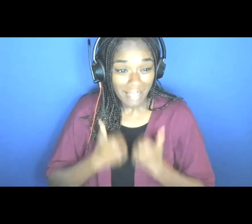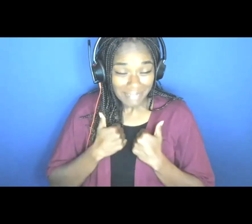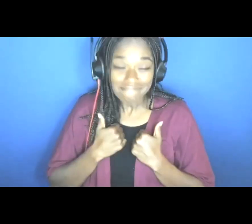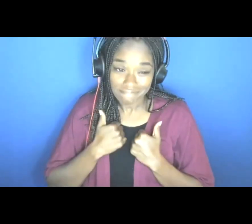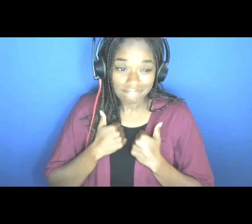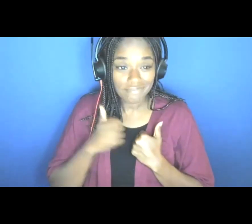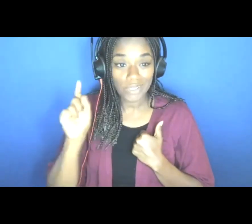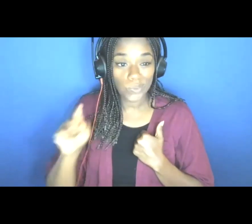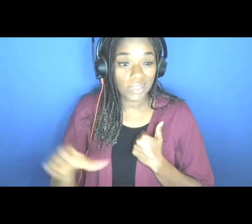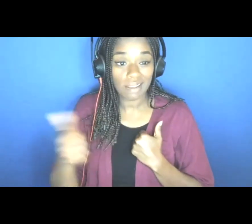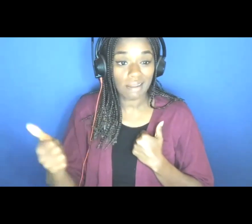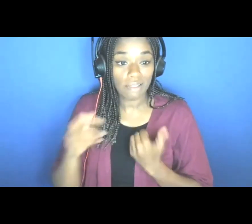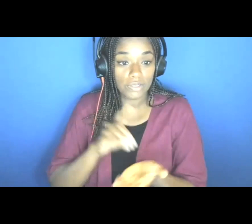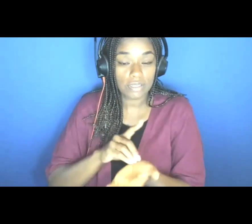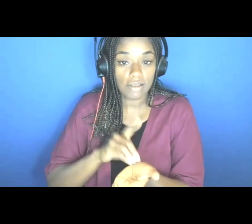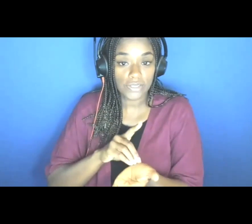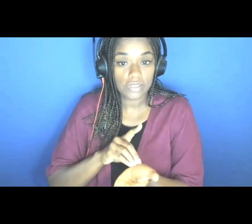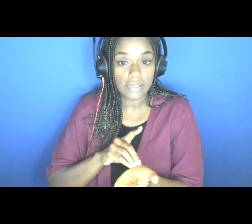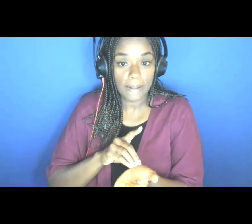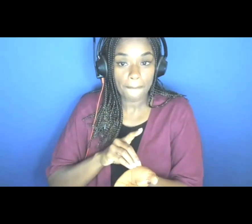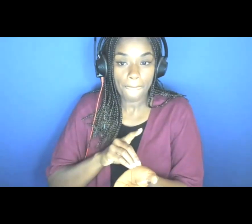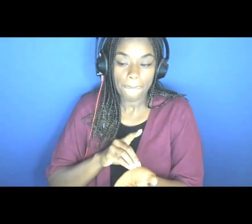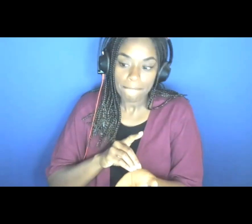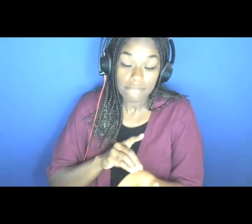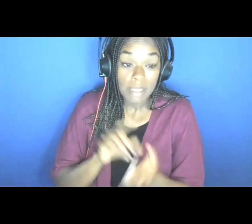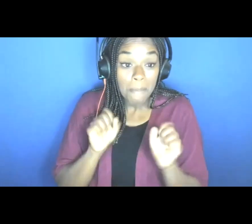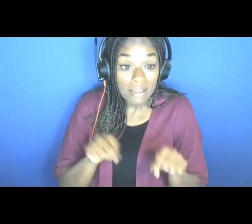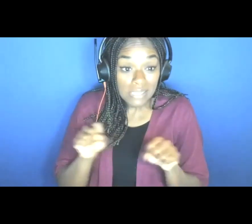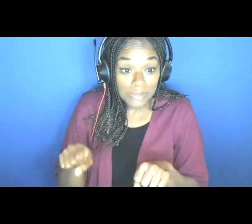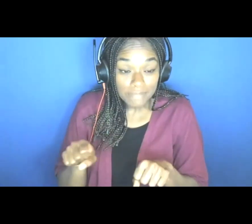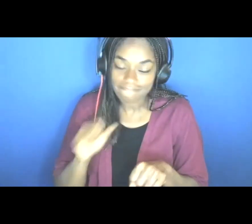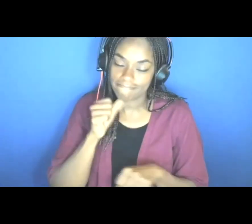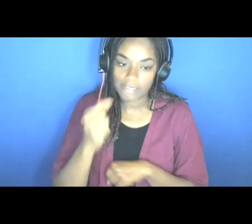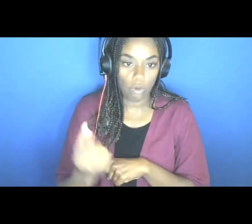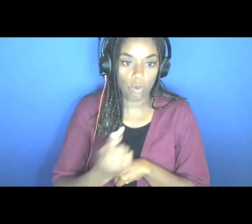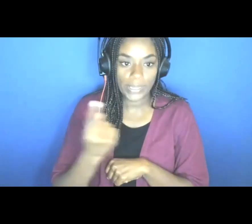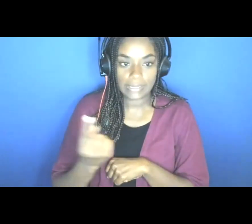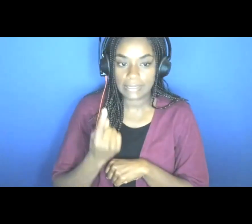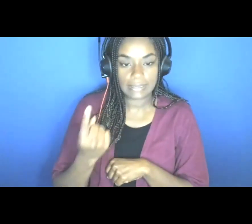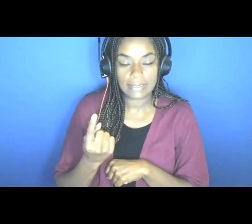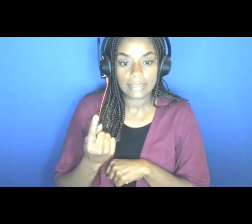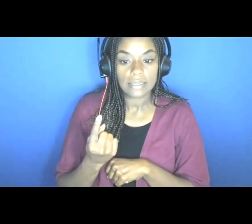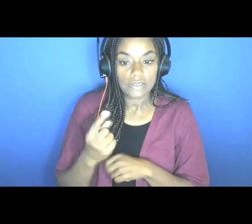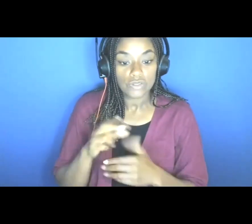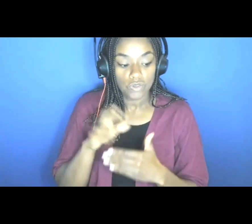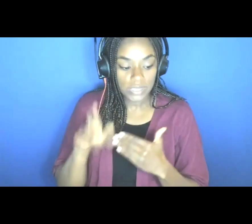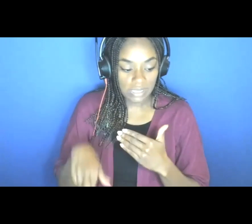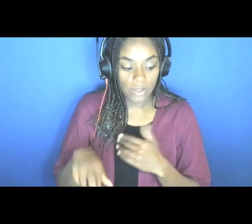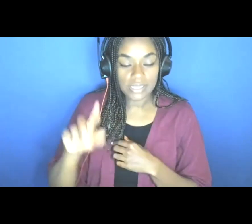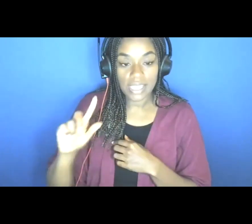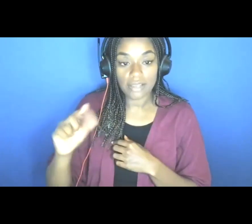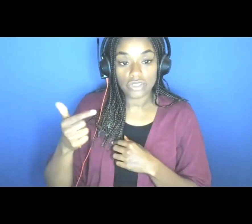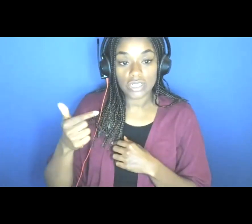doctor. But that is not always very possible. And the result is that LGBTQ